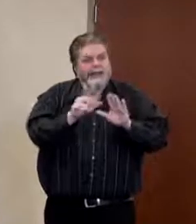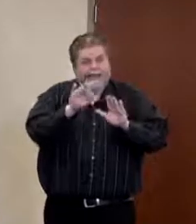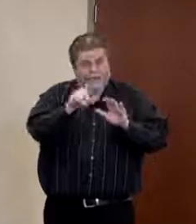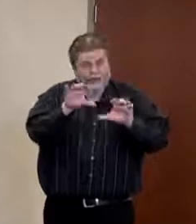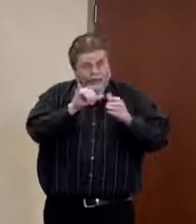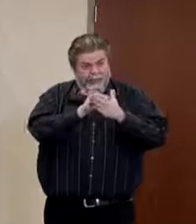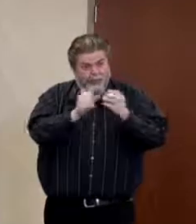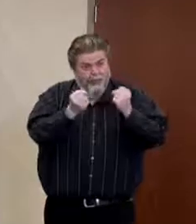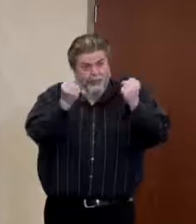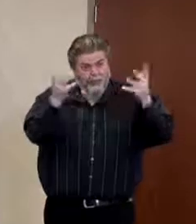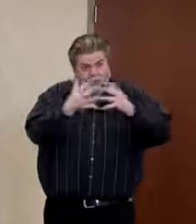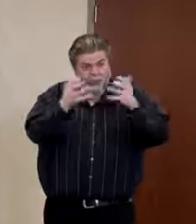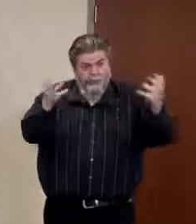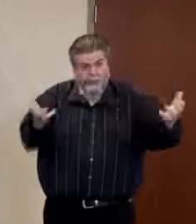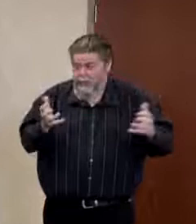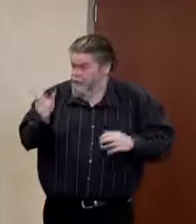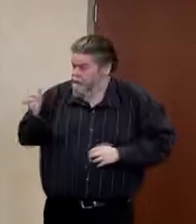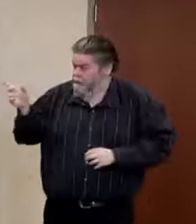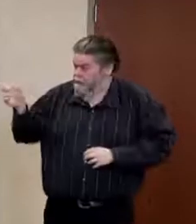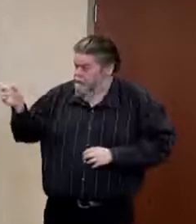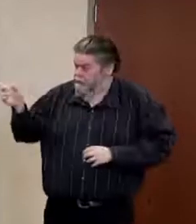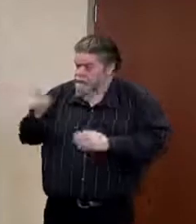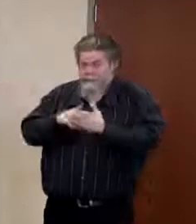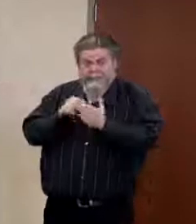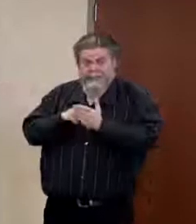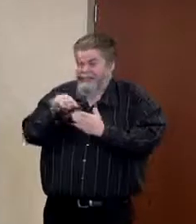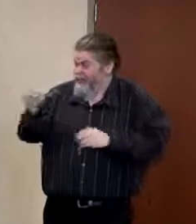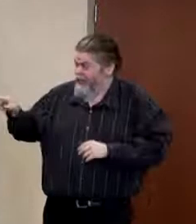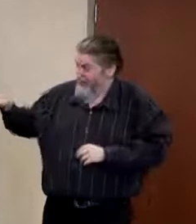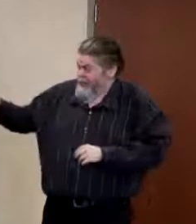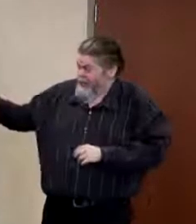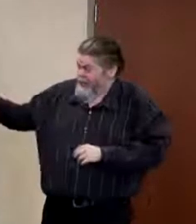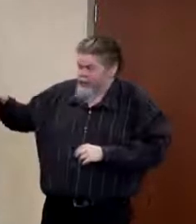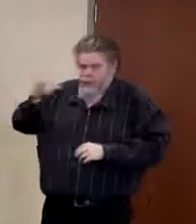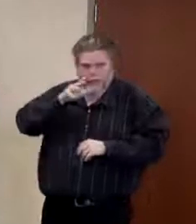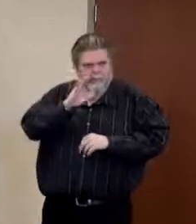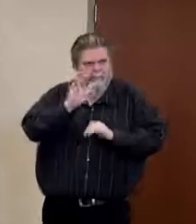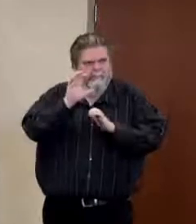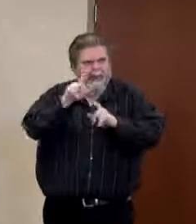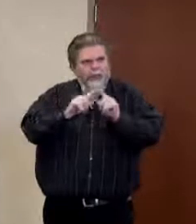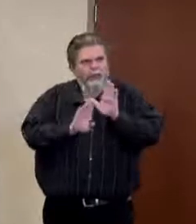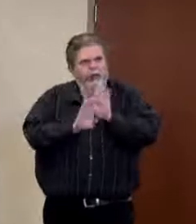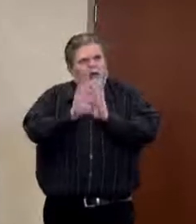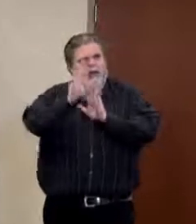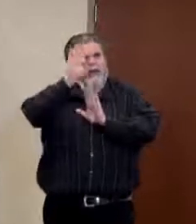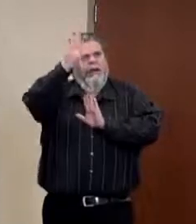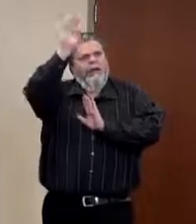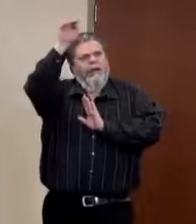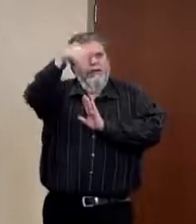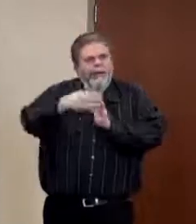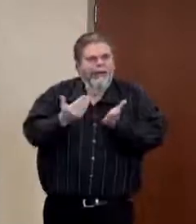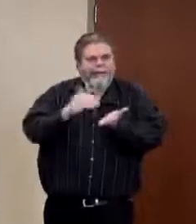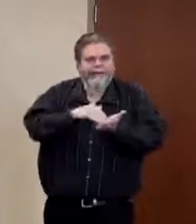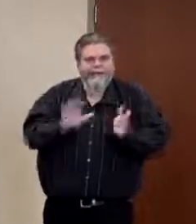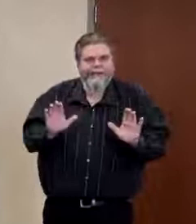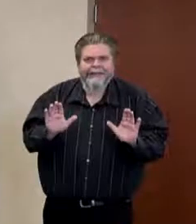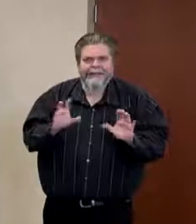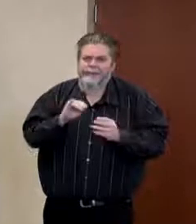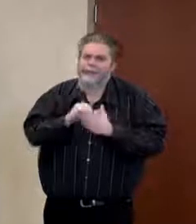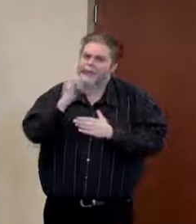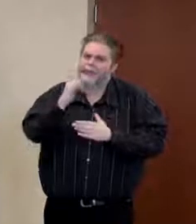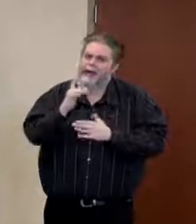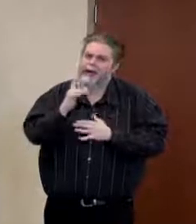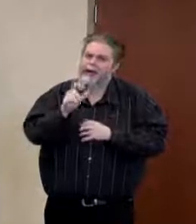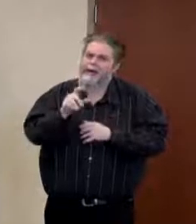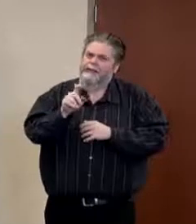masse and start to let up on this, we can see this go back up, and then we get into a dangerous spot. And so that